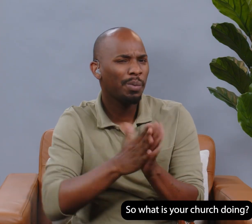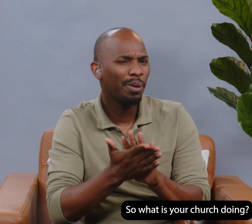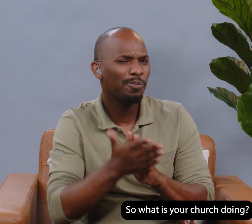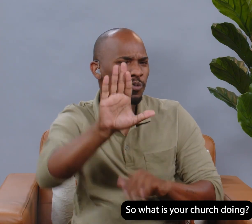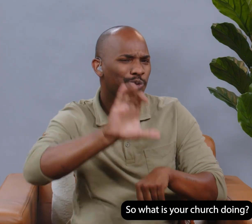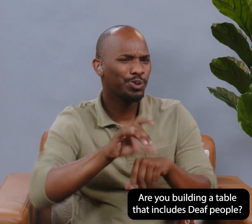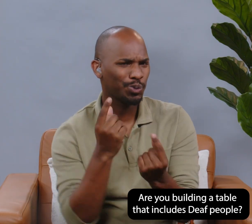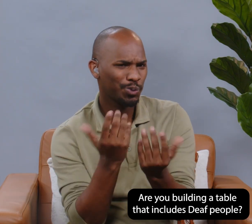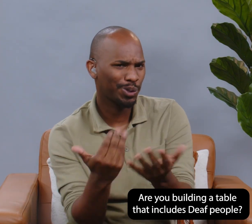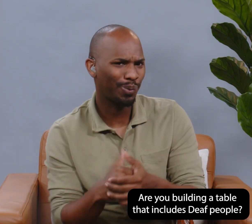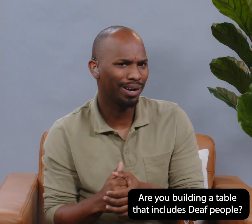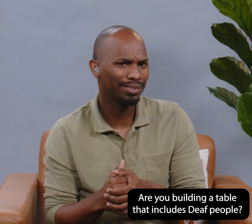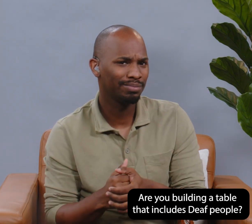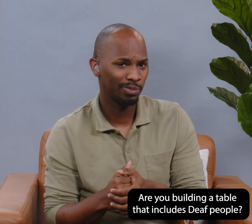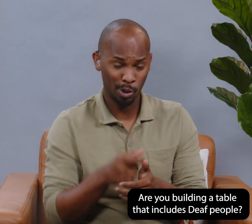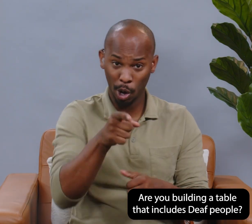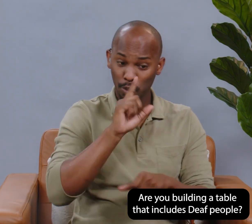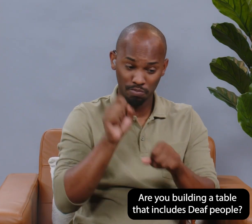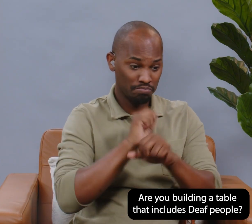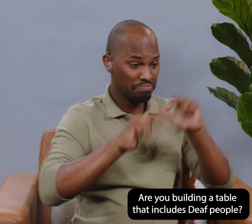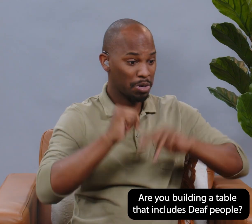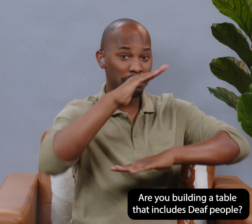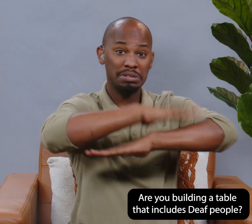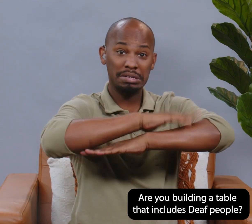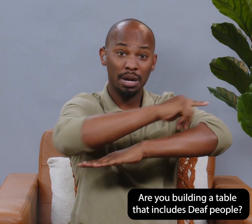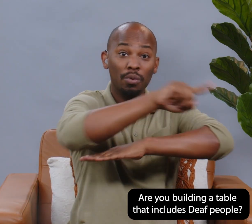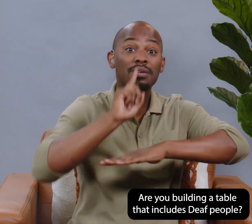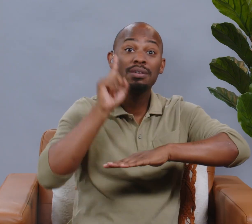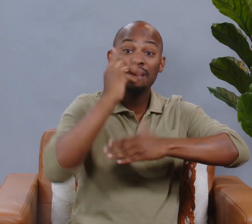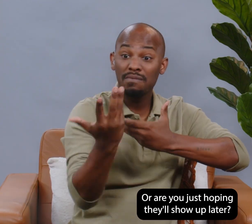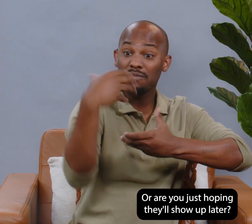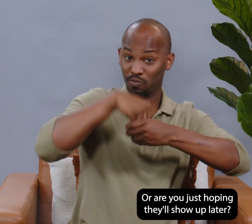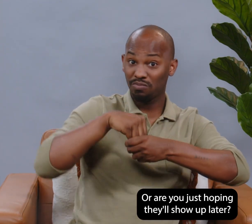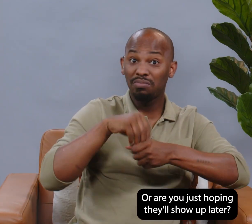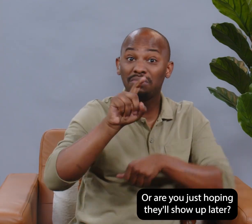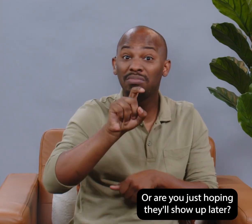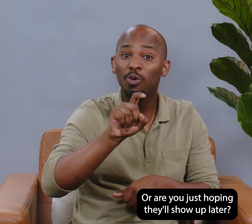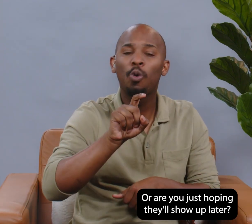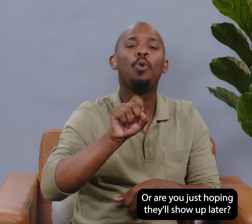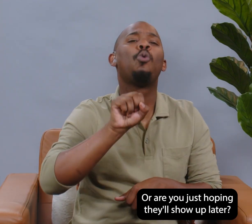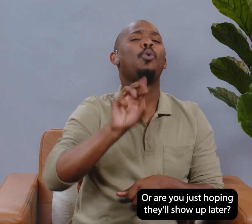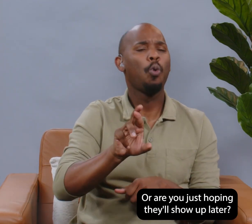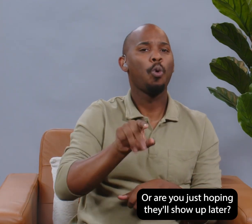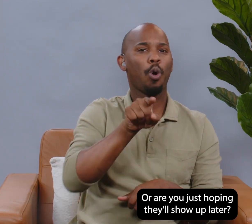doing? Are you building a table that includes deaf people, or are you just hoping they'll show up